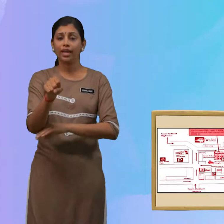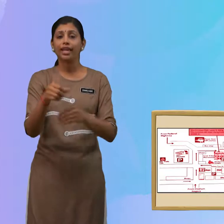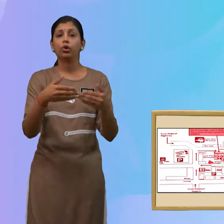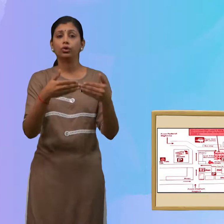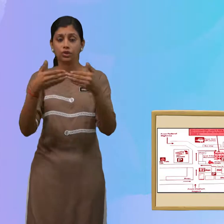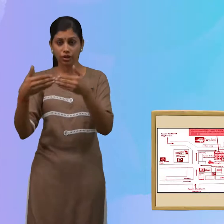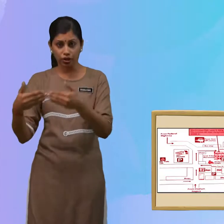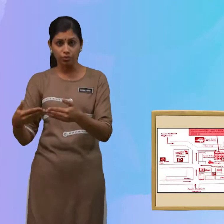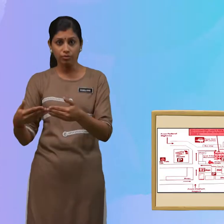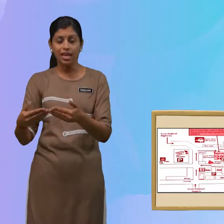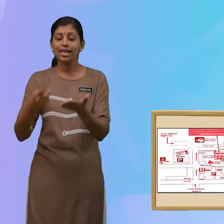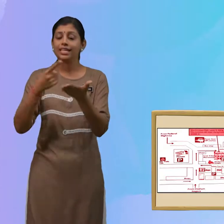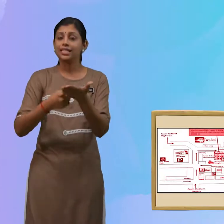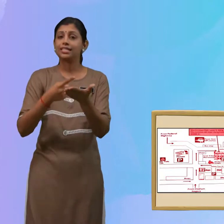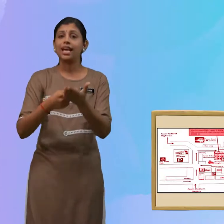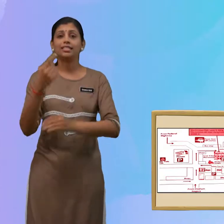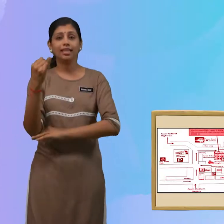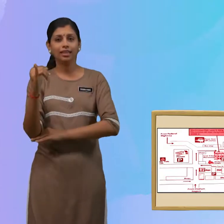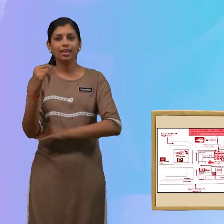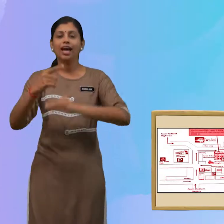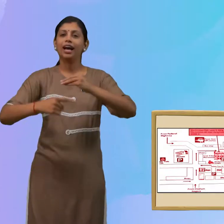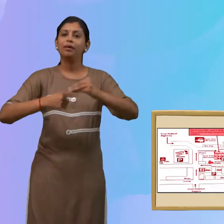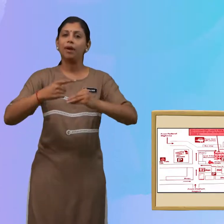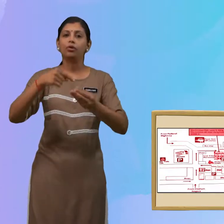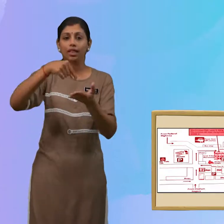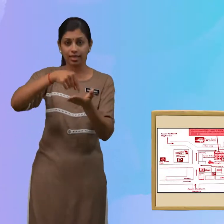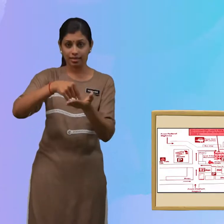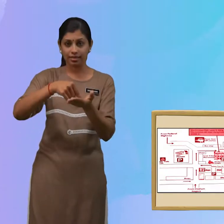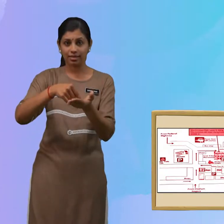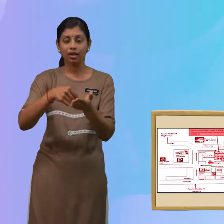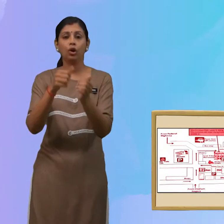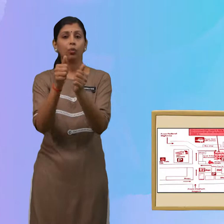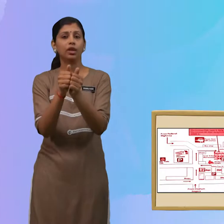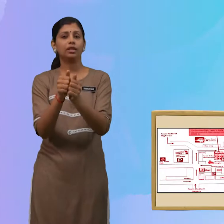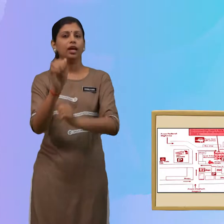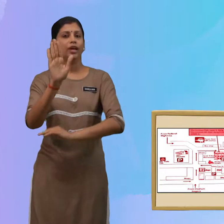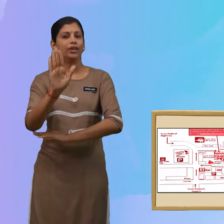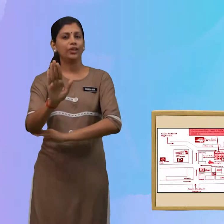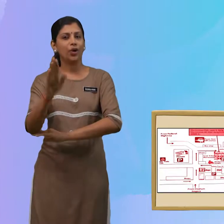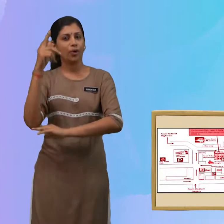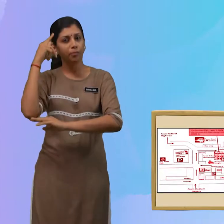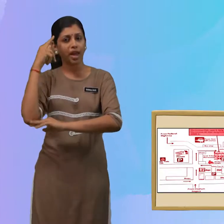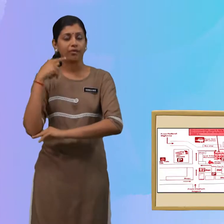can continue discussing about this with your